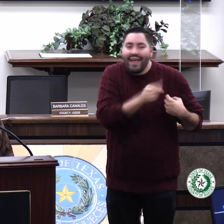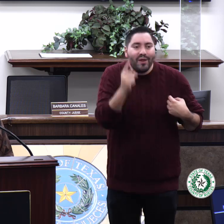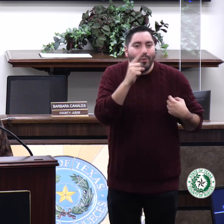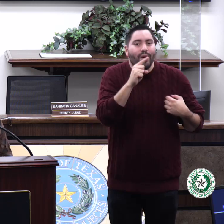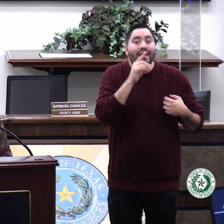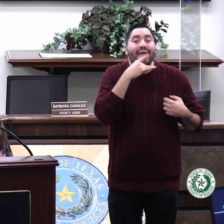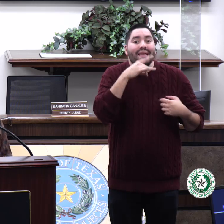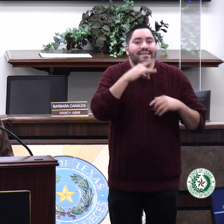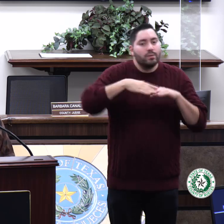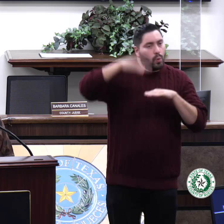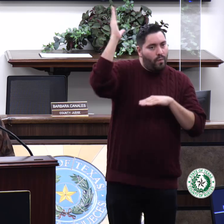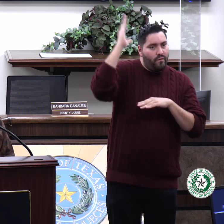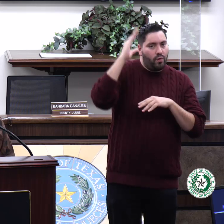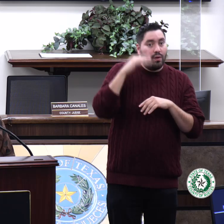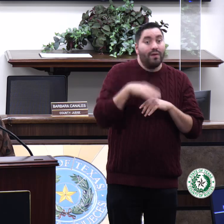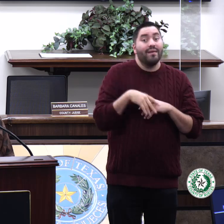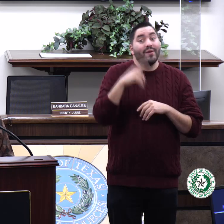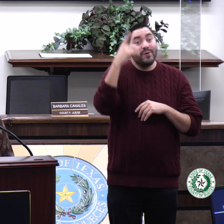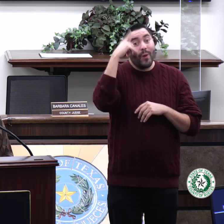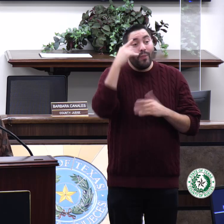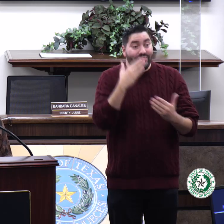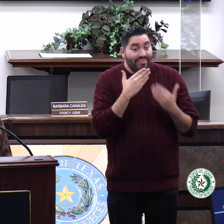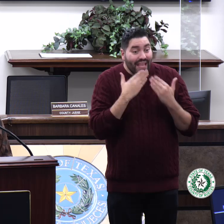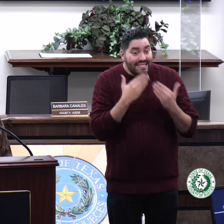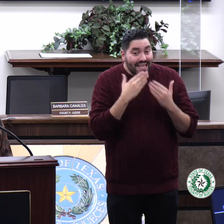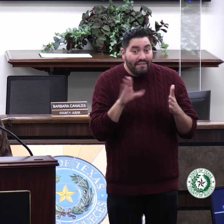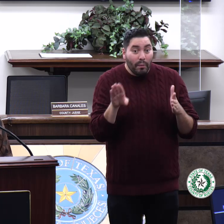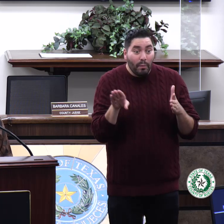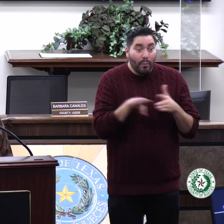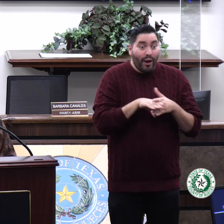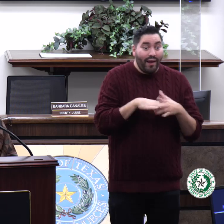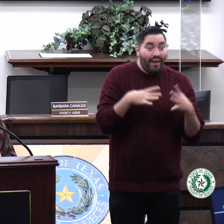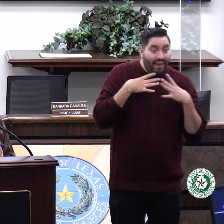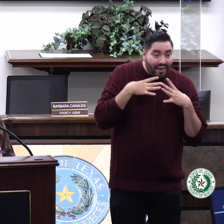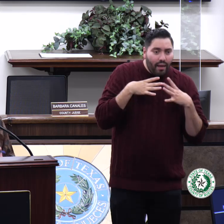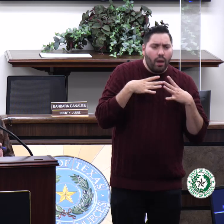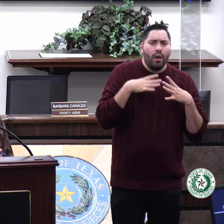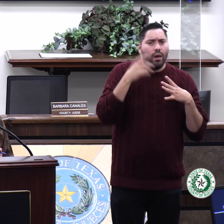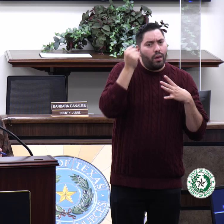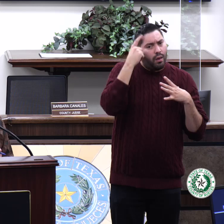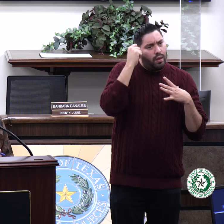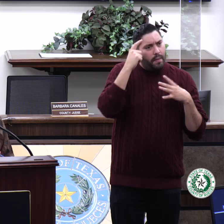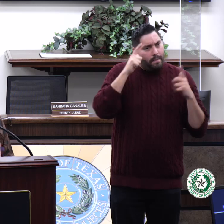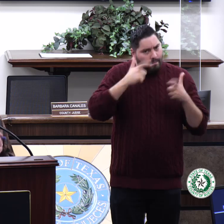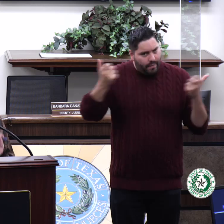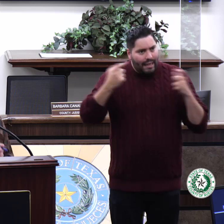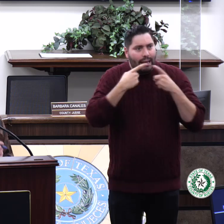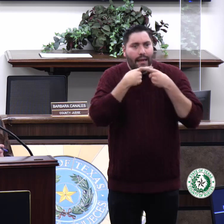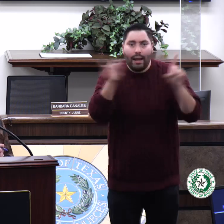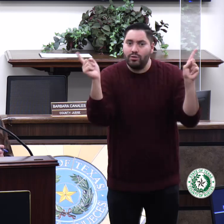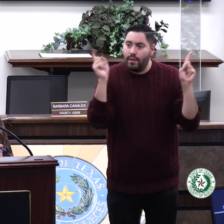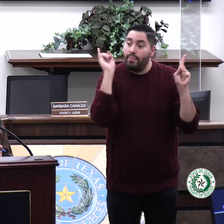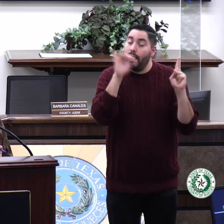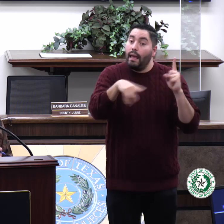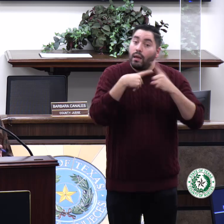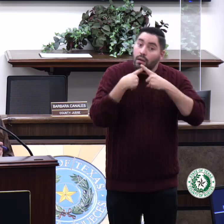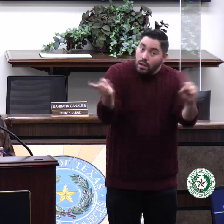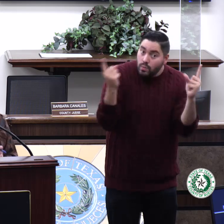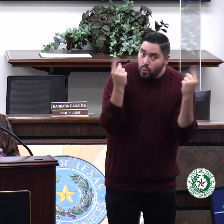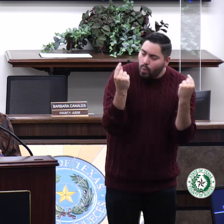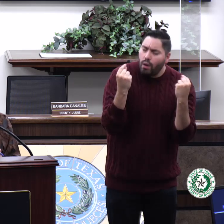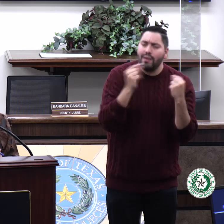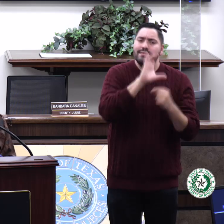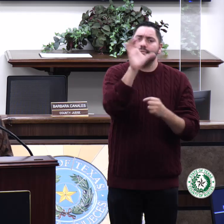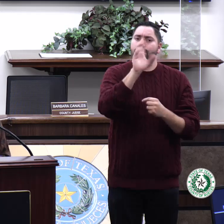So while all of us were on Thanksgiving break, right before Thanksgiving, there was a big announcement. And that big announcement was that